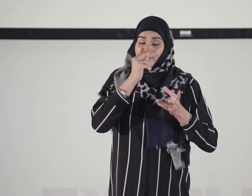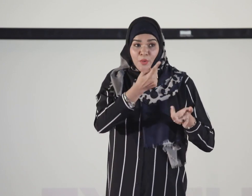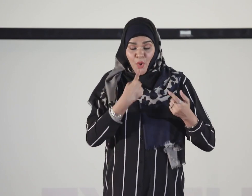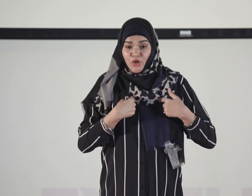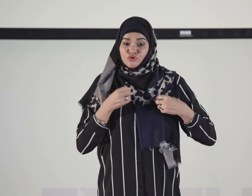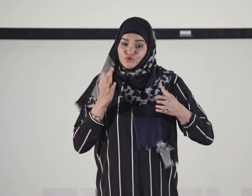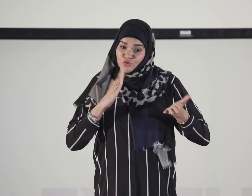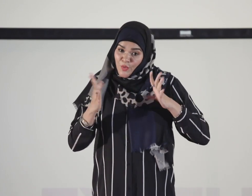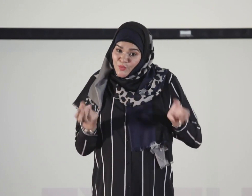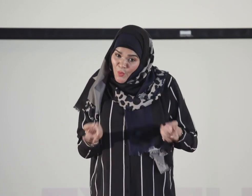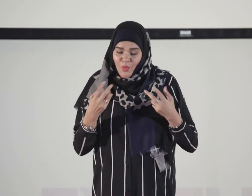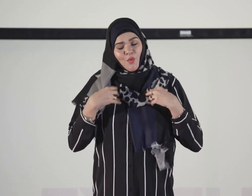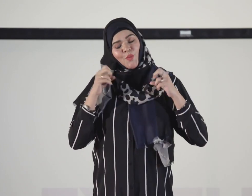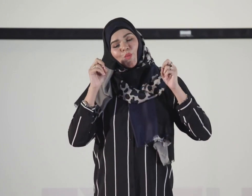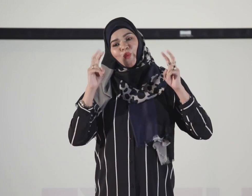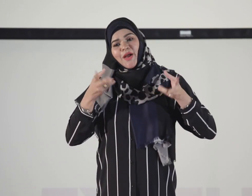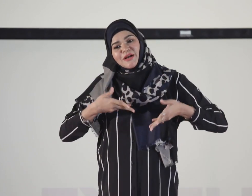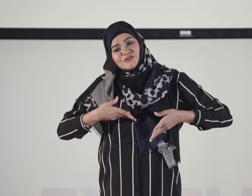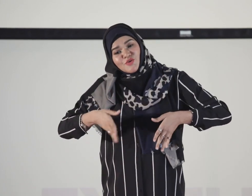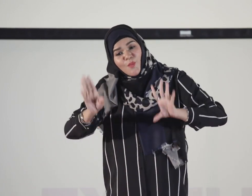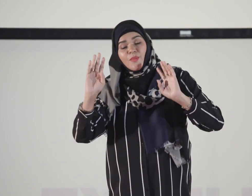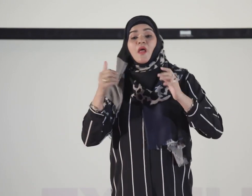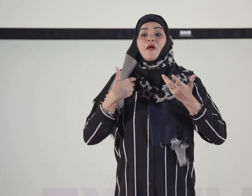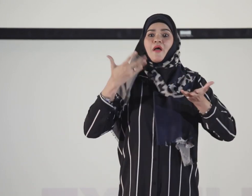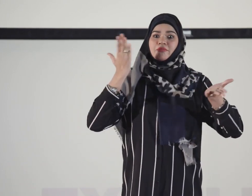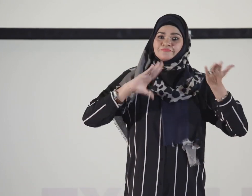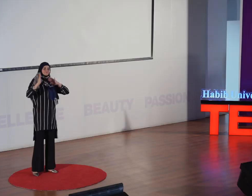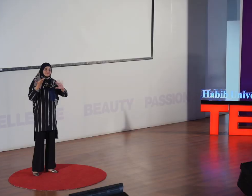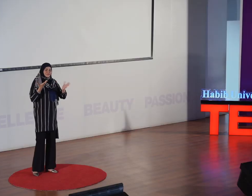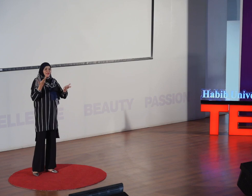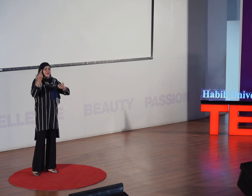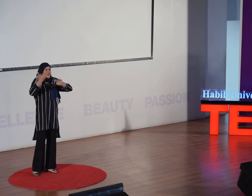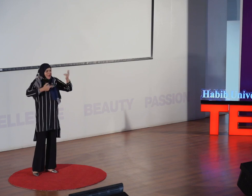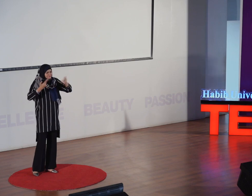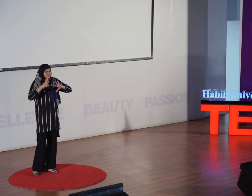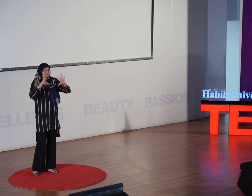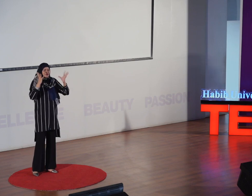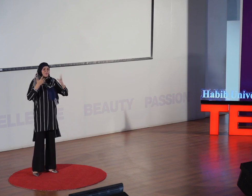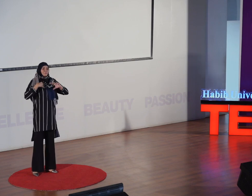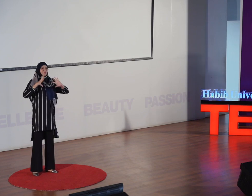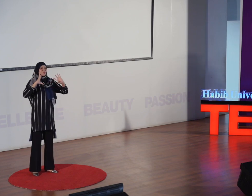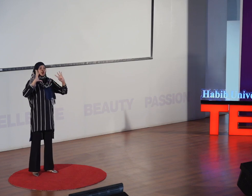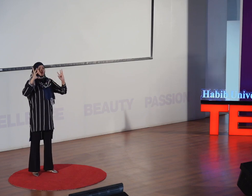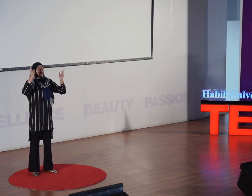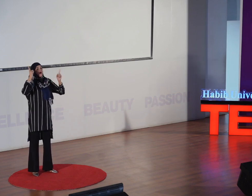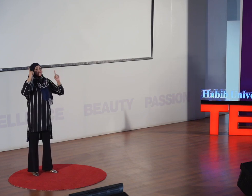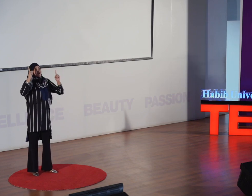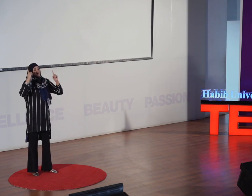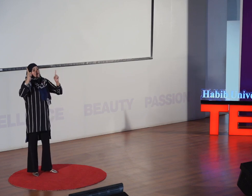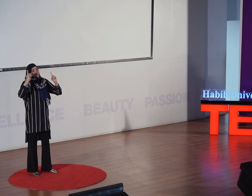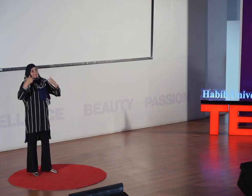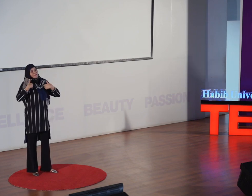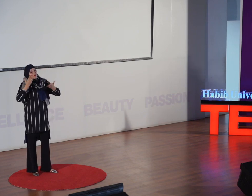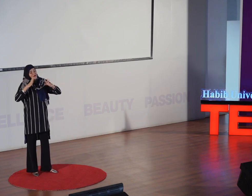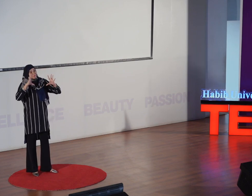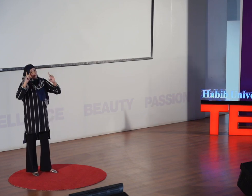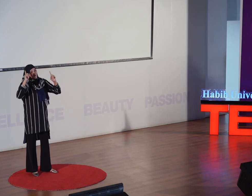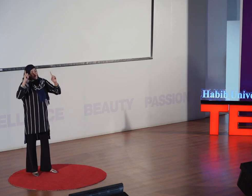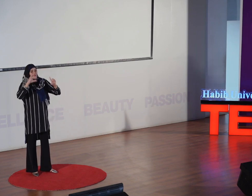for extracurricular activities, painting, karate. I was actually selected to